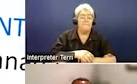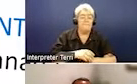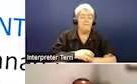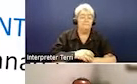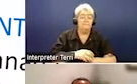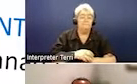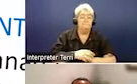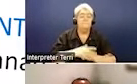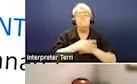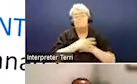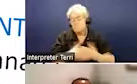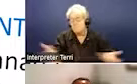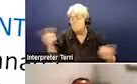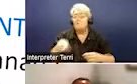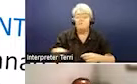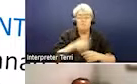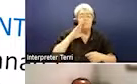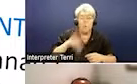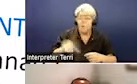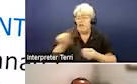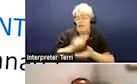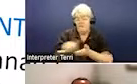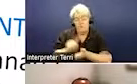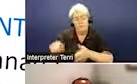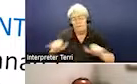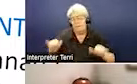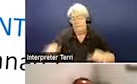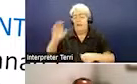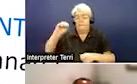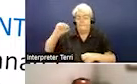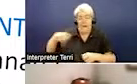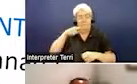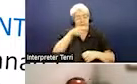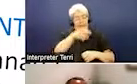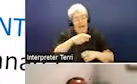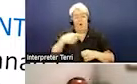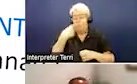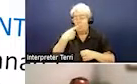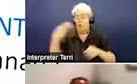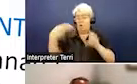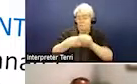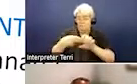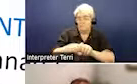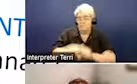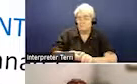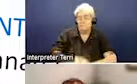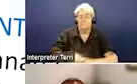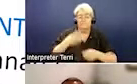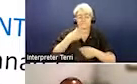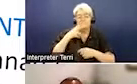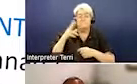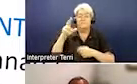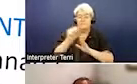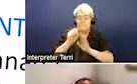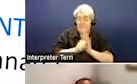And as has been mentioned, and you see each week, here is the map showing the participation of the states and the national organizations.